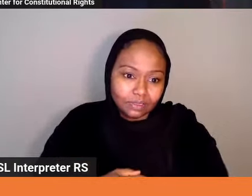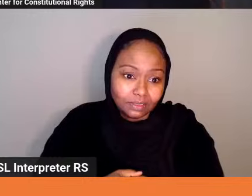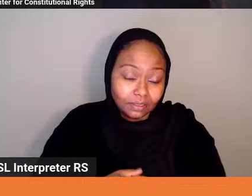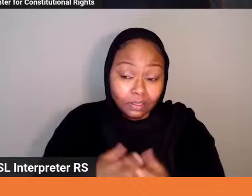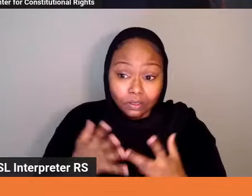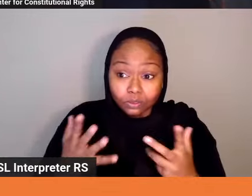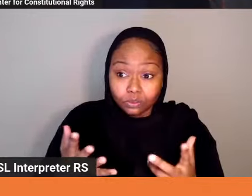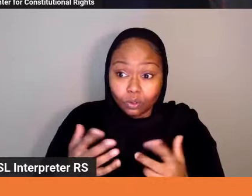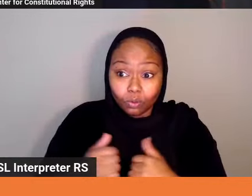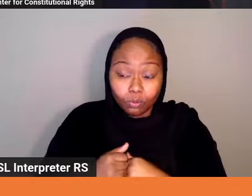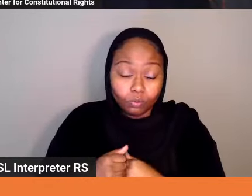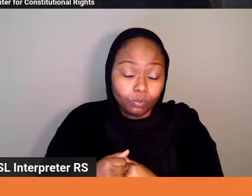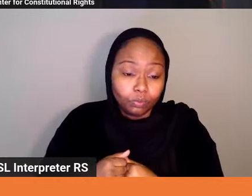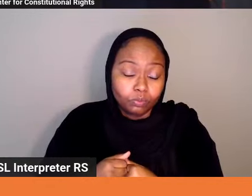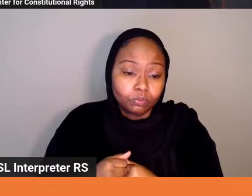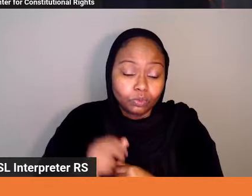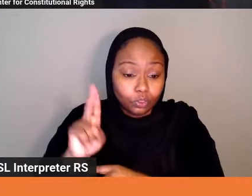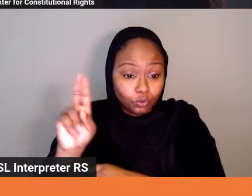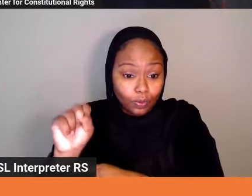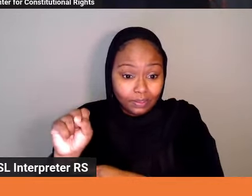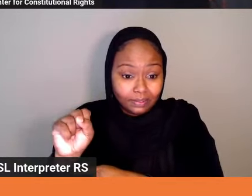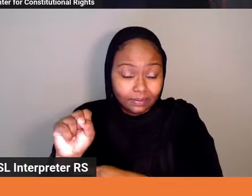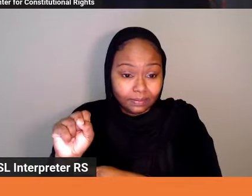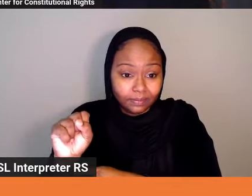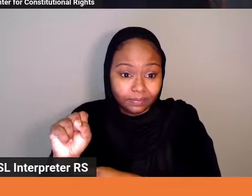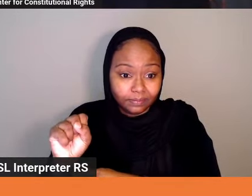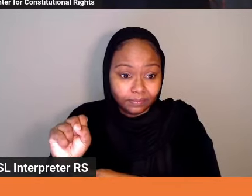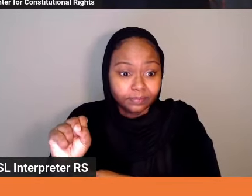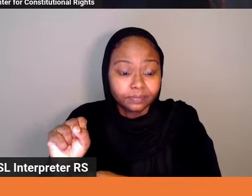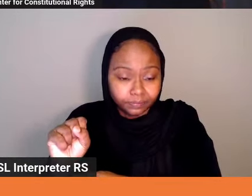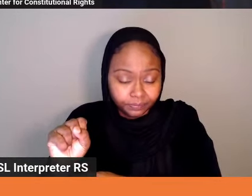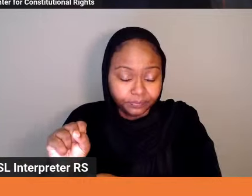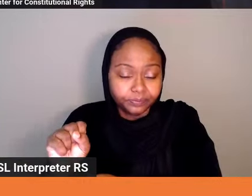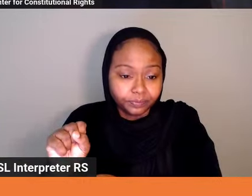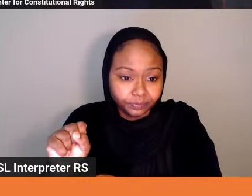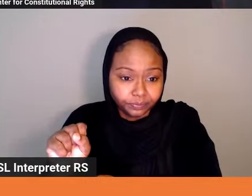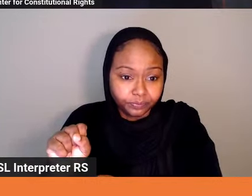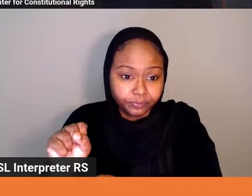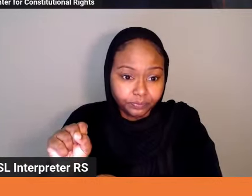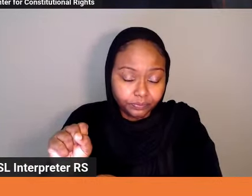And in the case of the United States, I believe that part of the